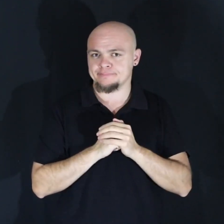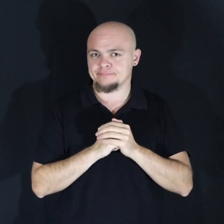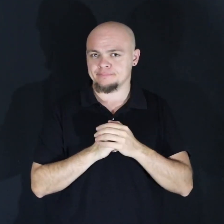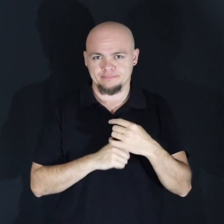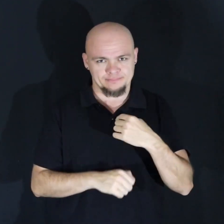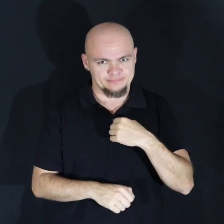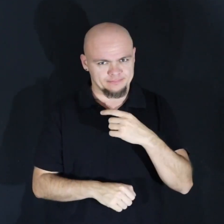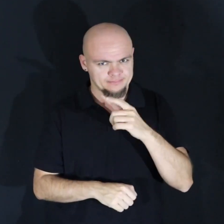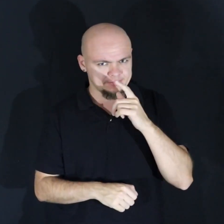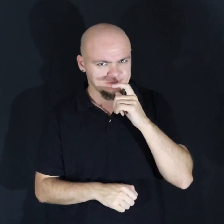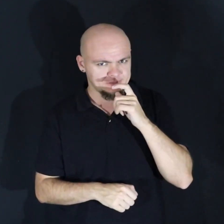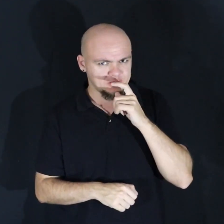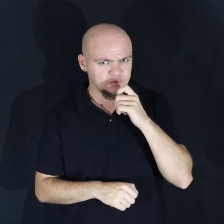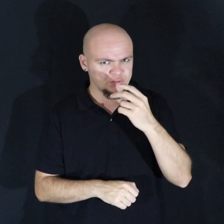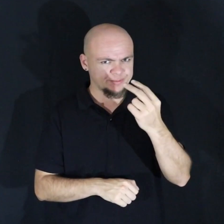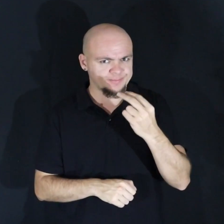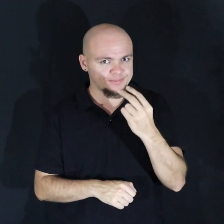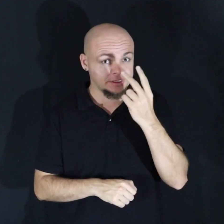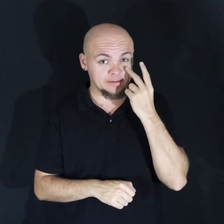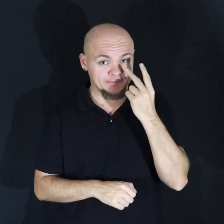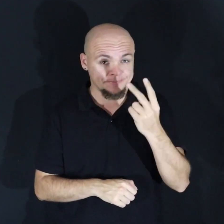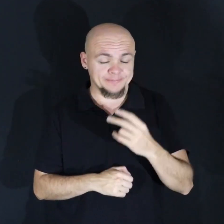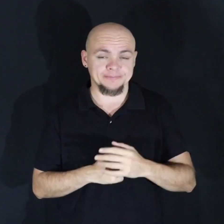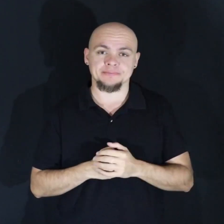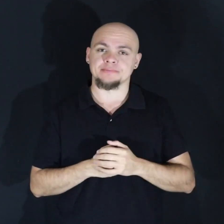Who do you see?